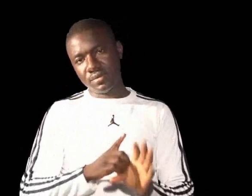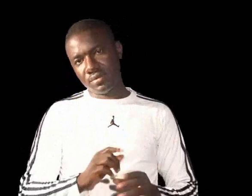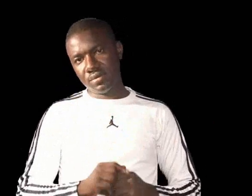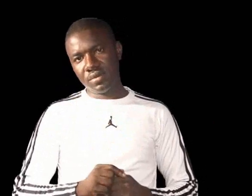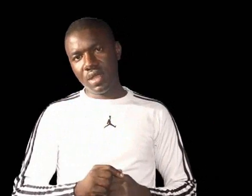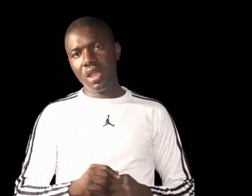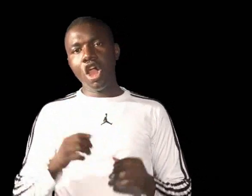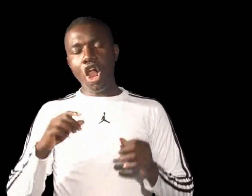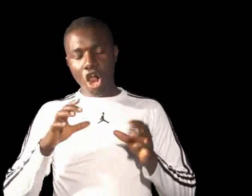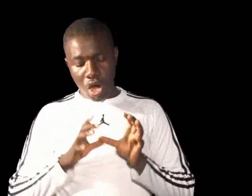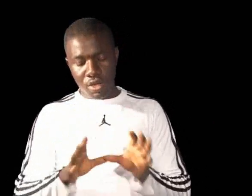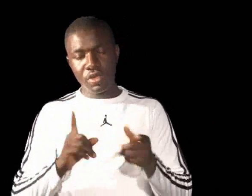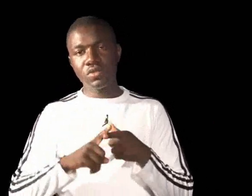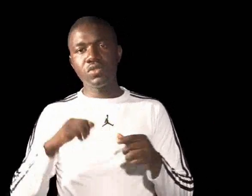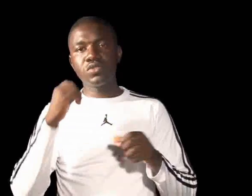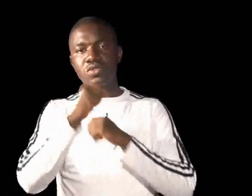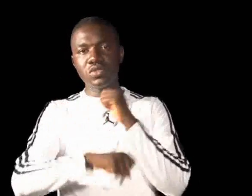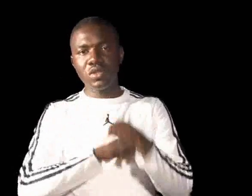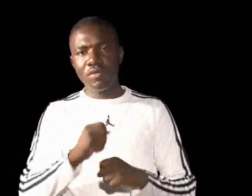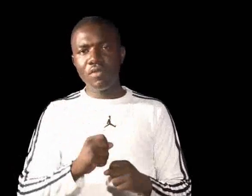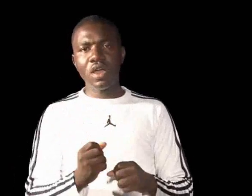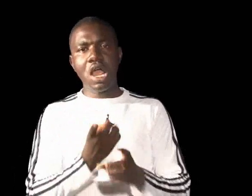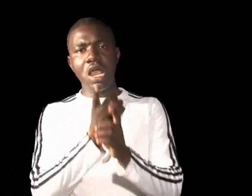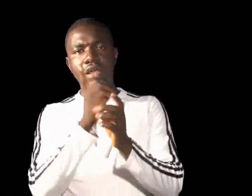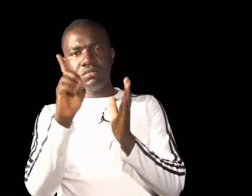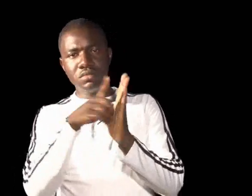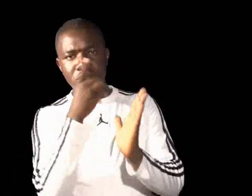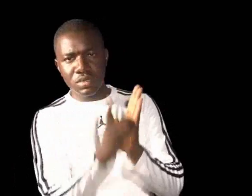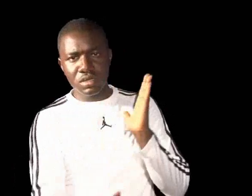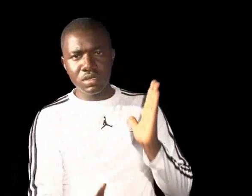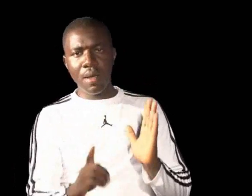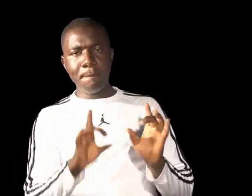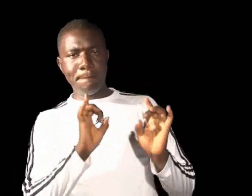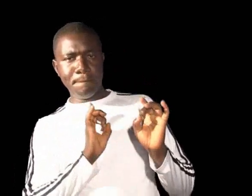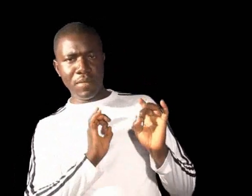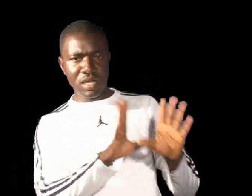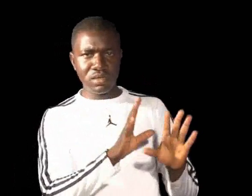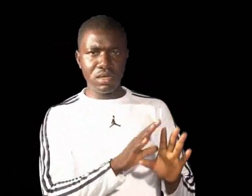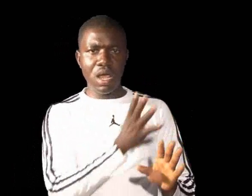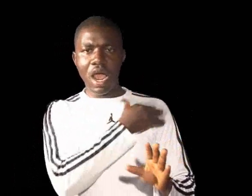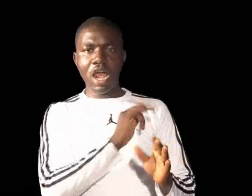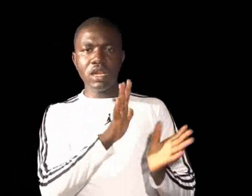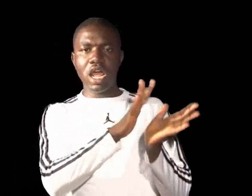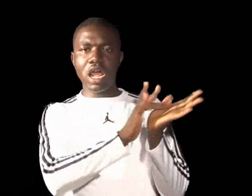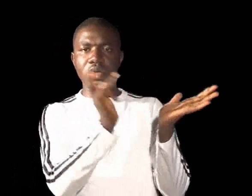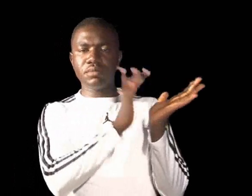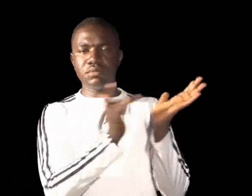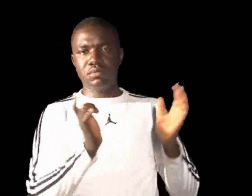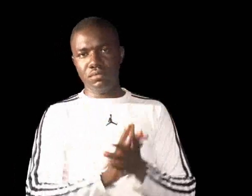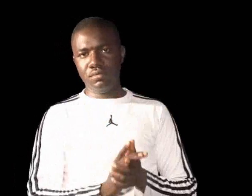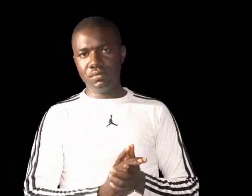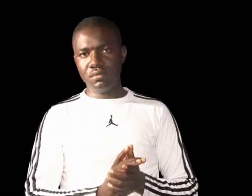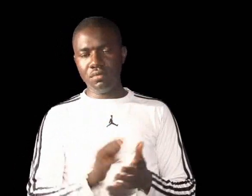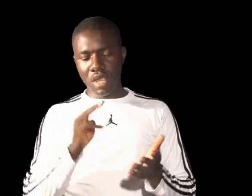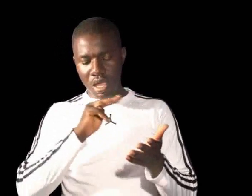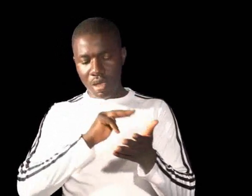with disabilities continue to suffer discrimination, marginalization, and exploitation. A message to the